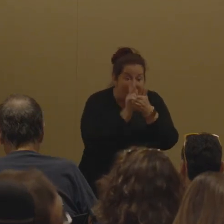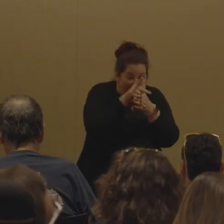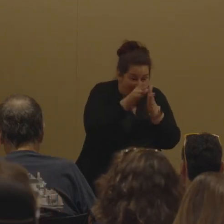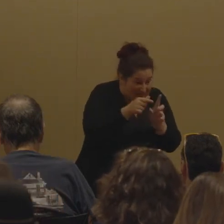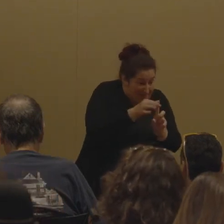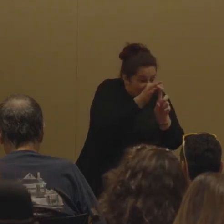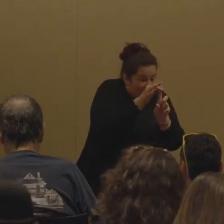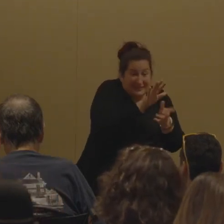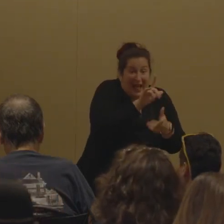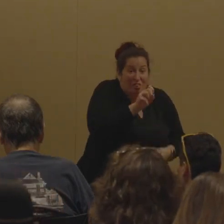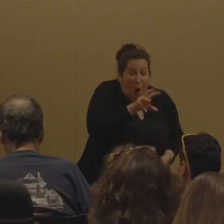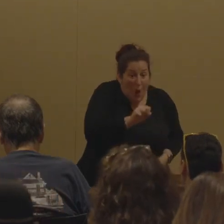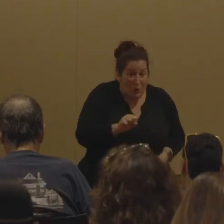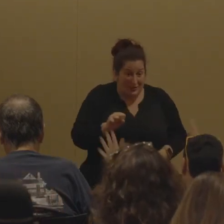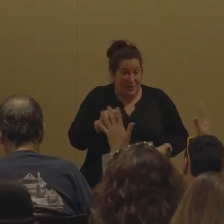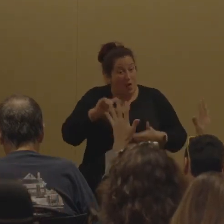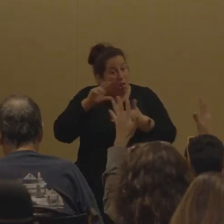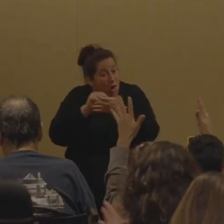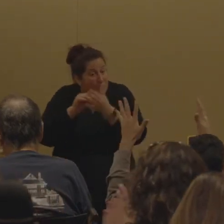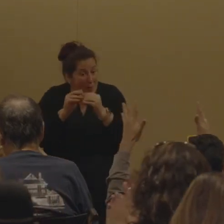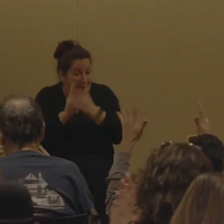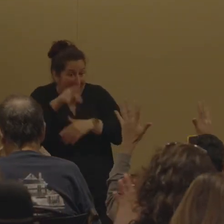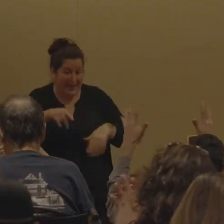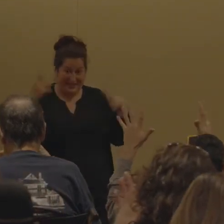right now. So this is a, yeah.